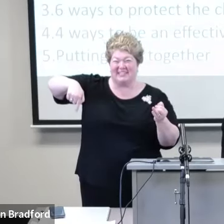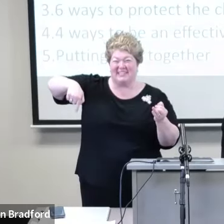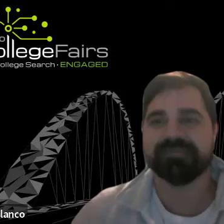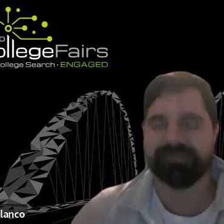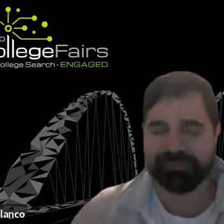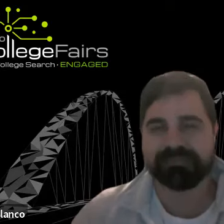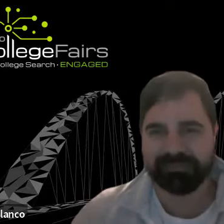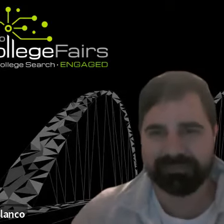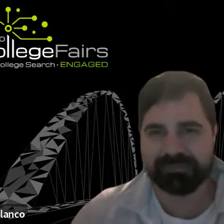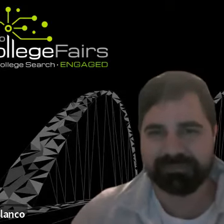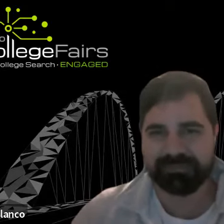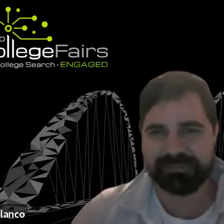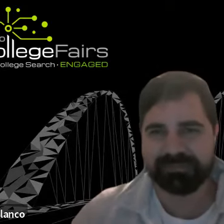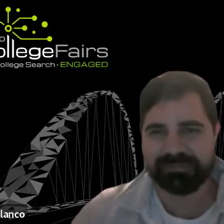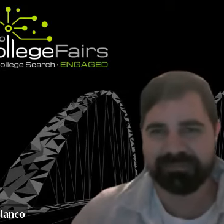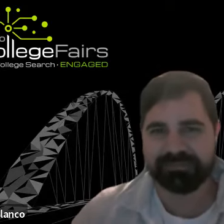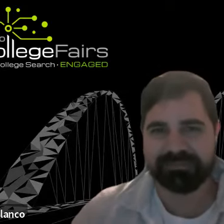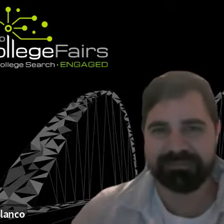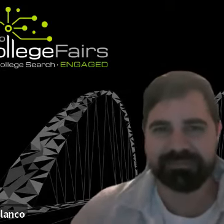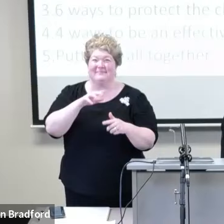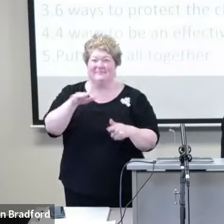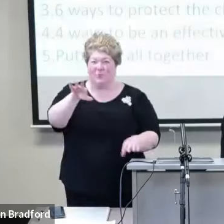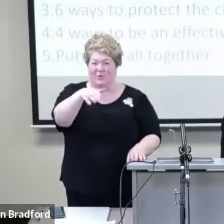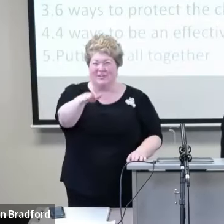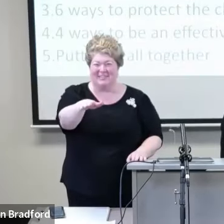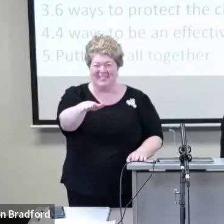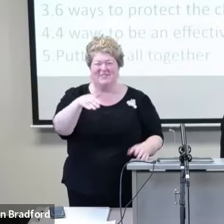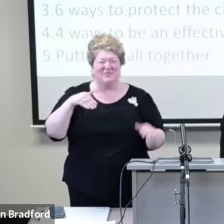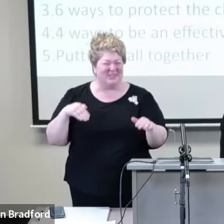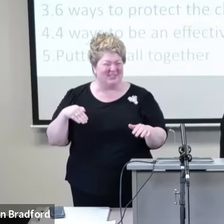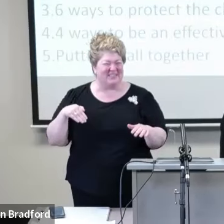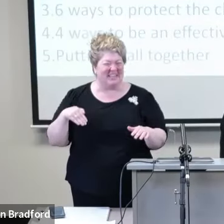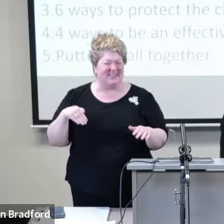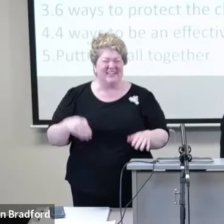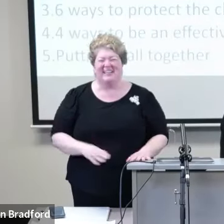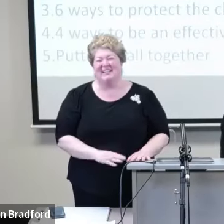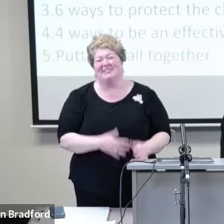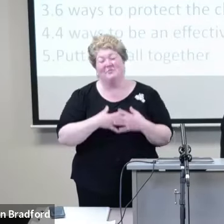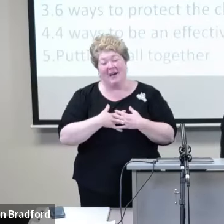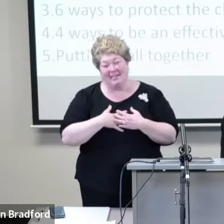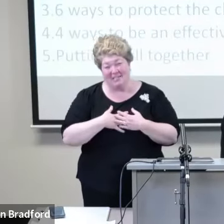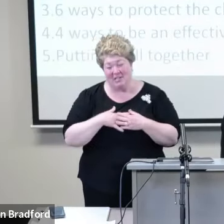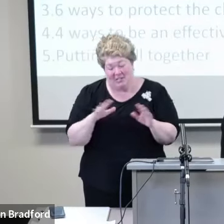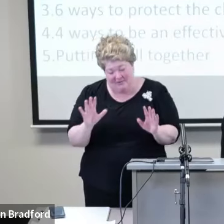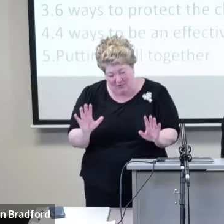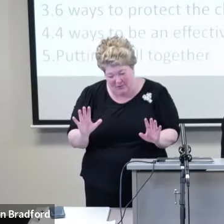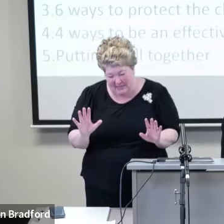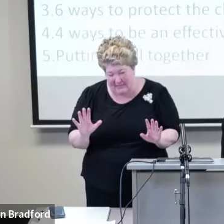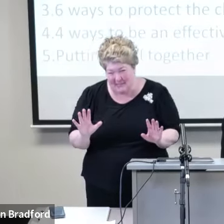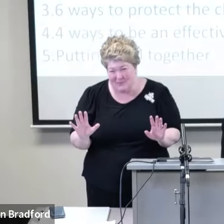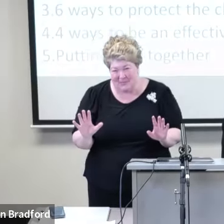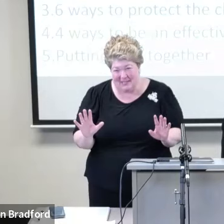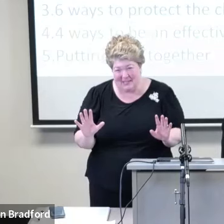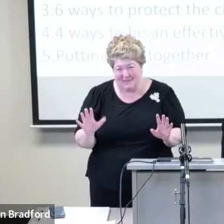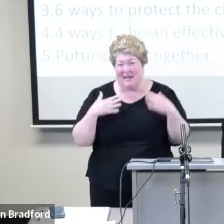lyrics you start humming the words even though the words aren't there so my suggestion if you're going to